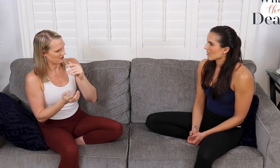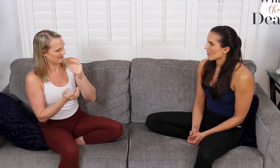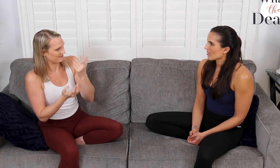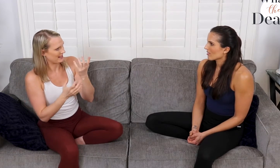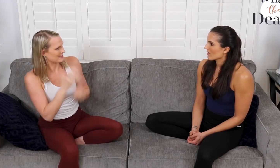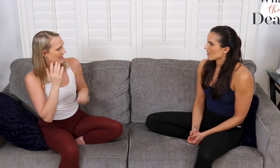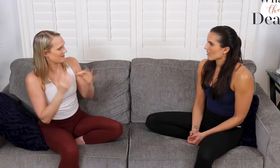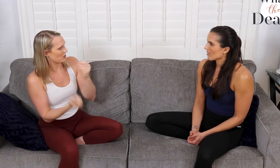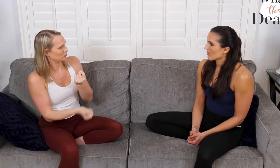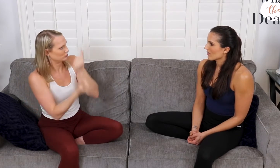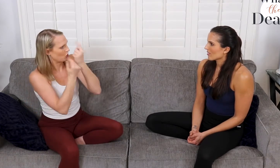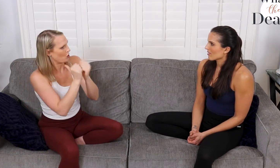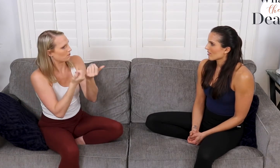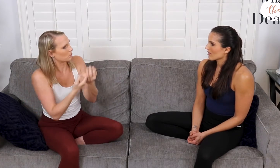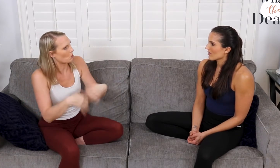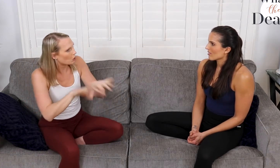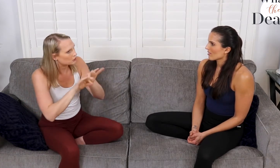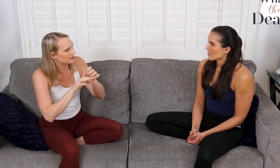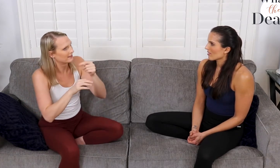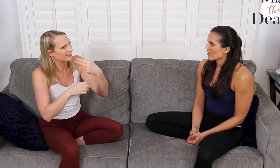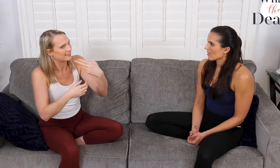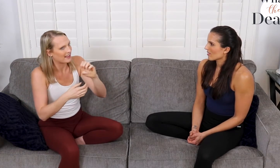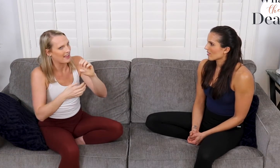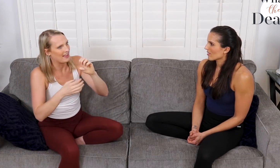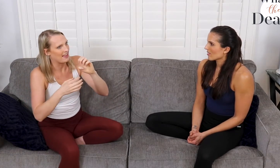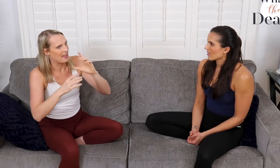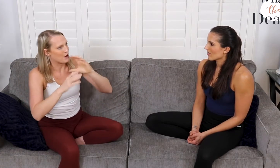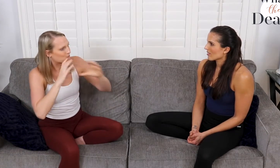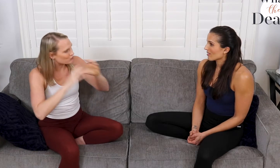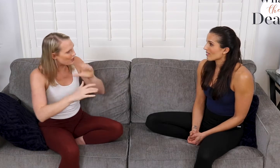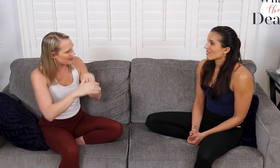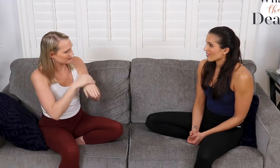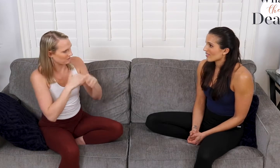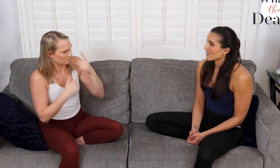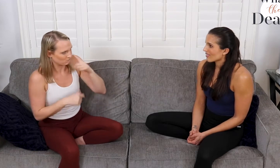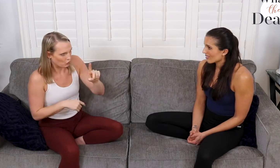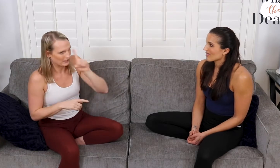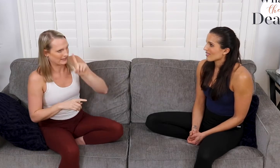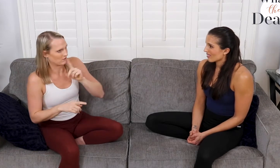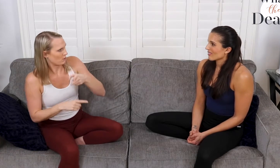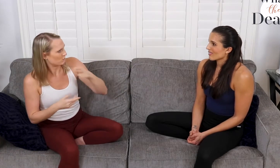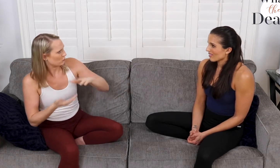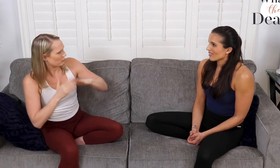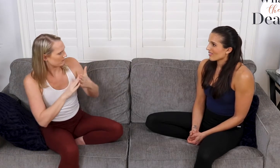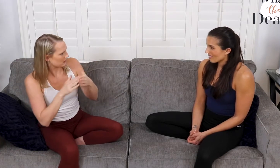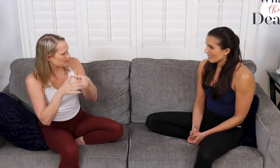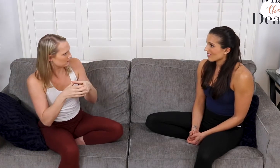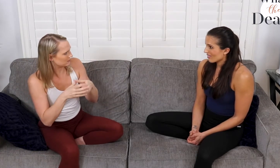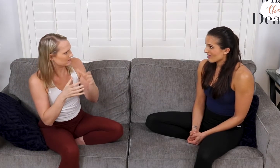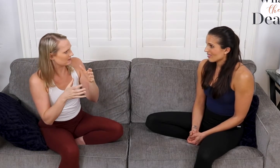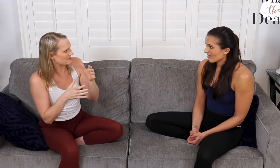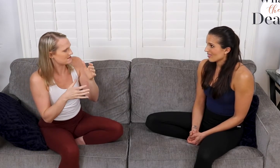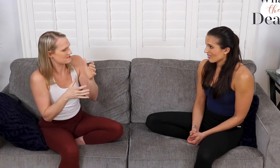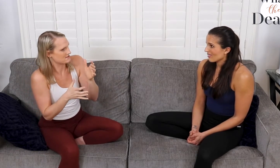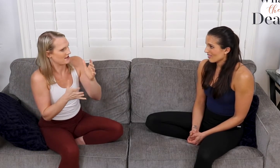live in a deaf family. So some of my friends from my deaf school would actually want to come over to